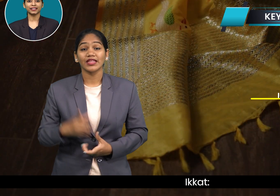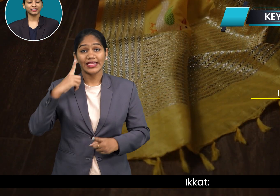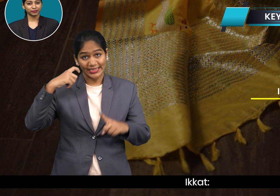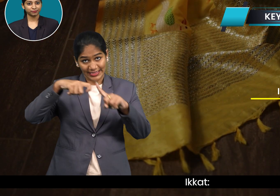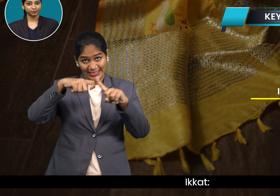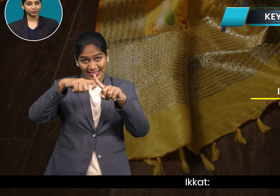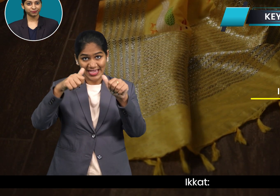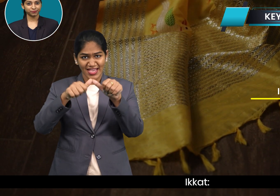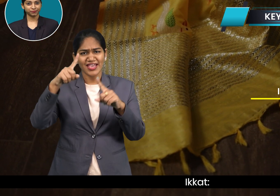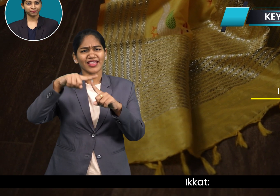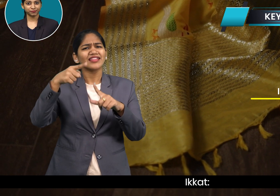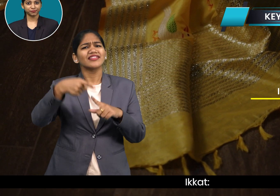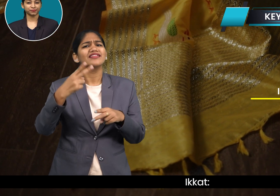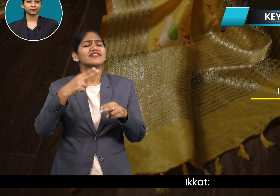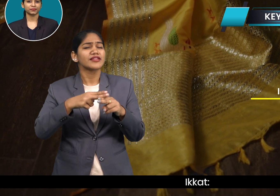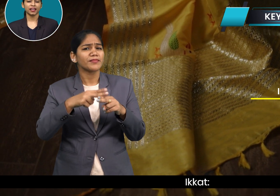Ikat.